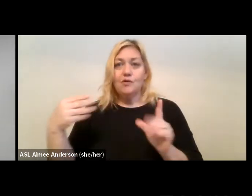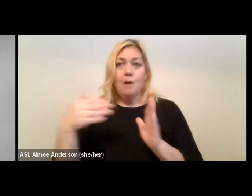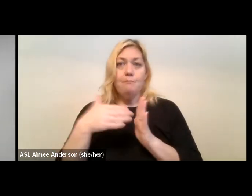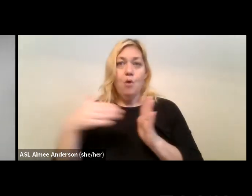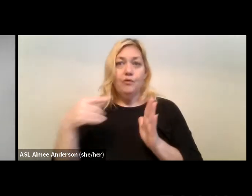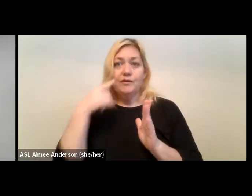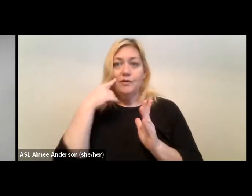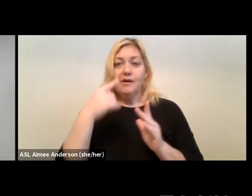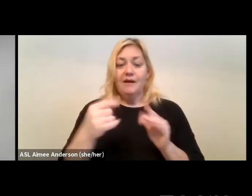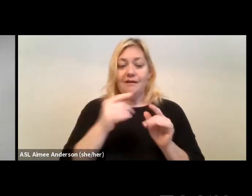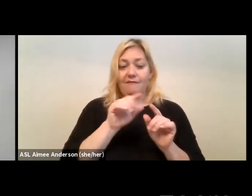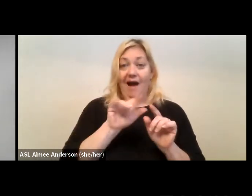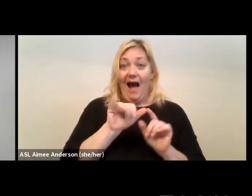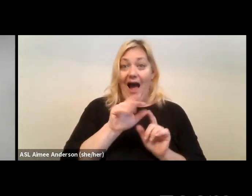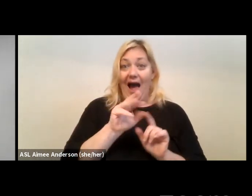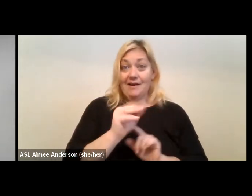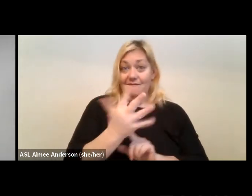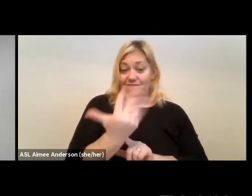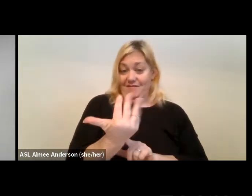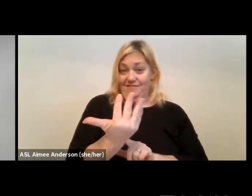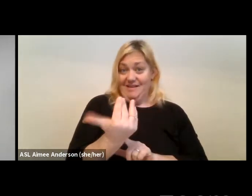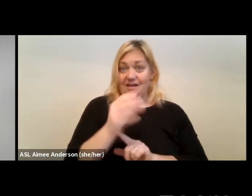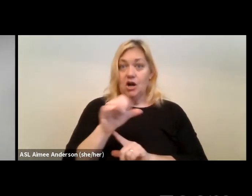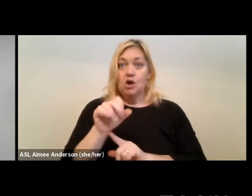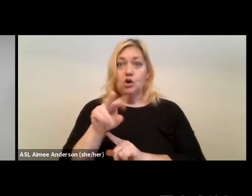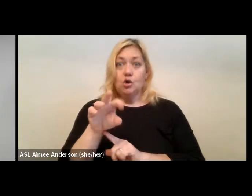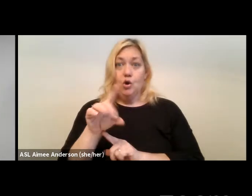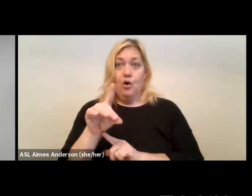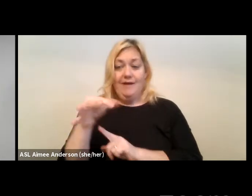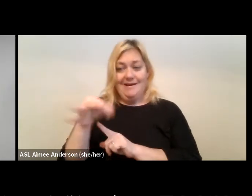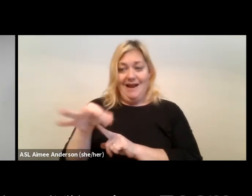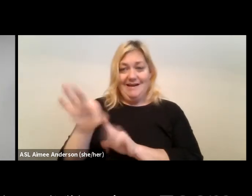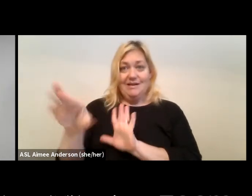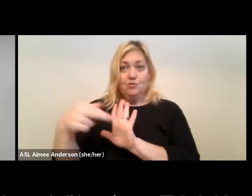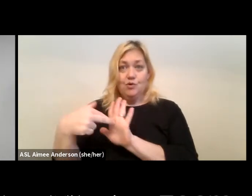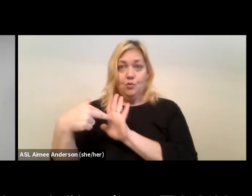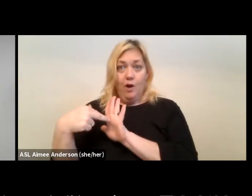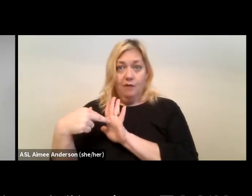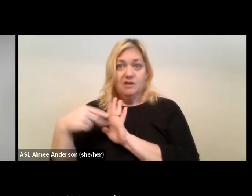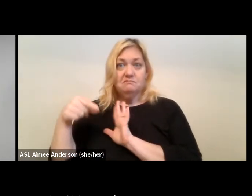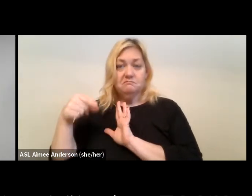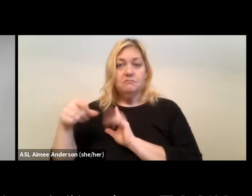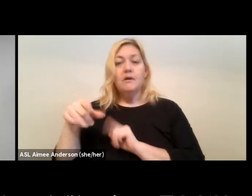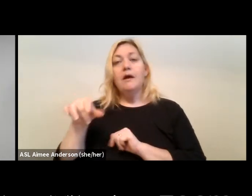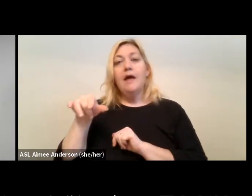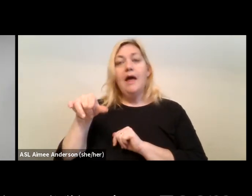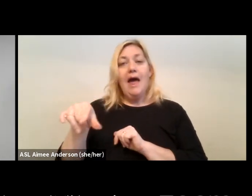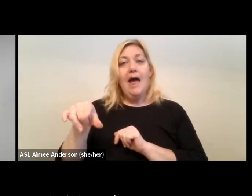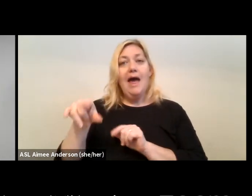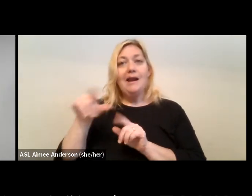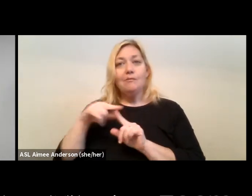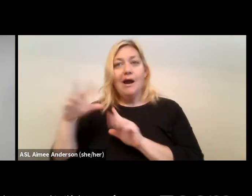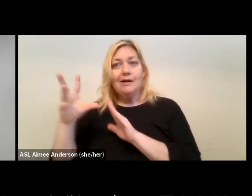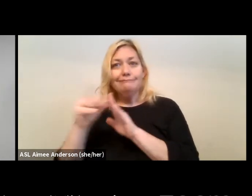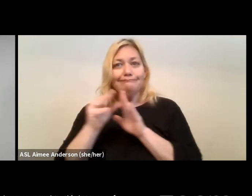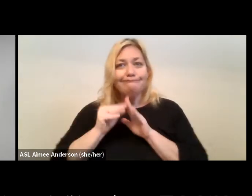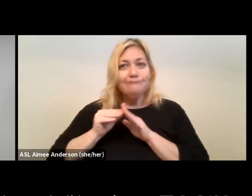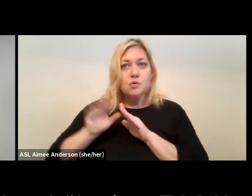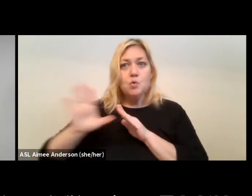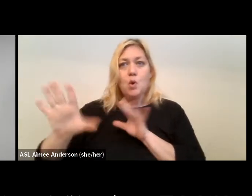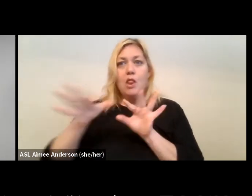of item 15 on the COVID-19 requirement, and echoing some of the prior